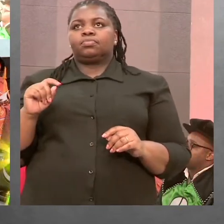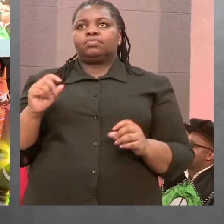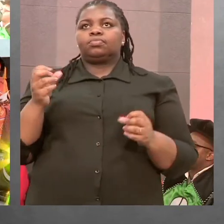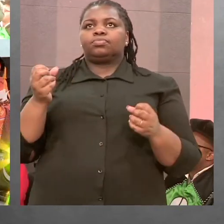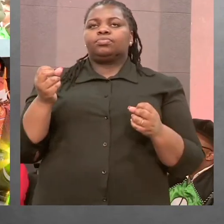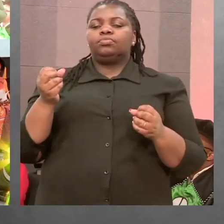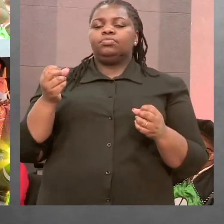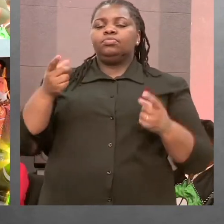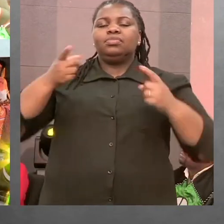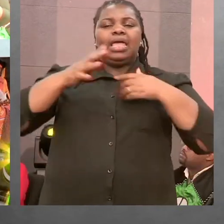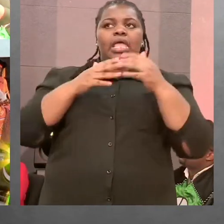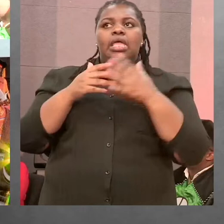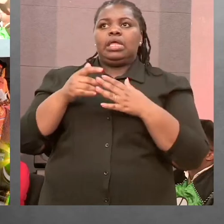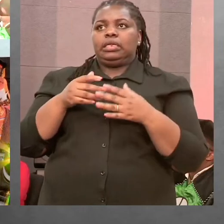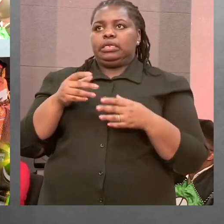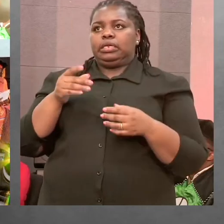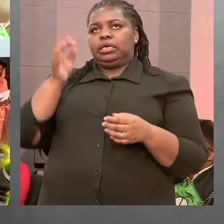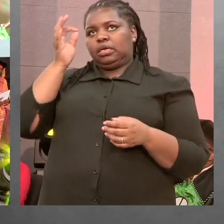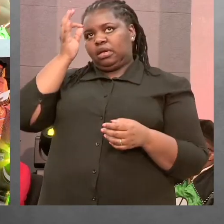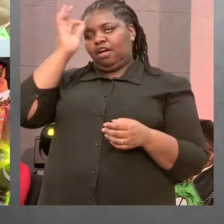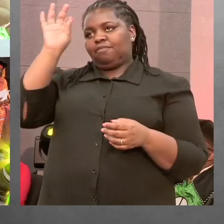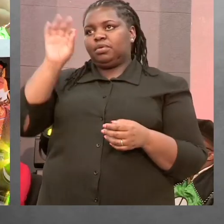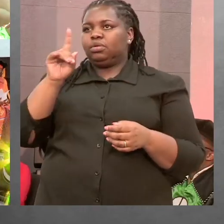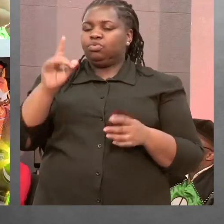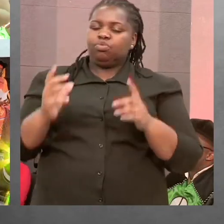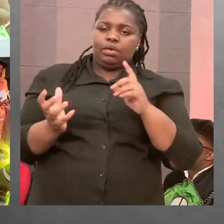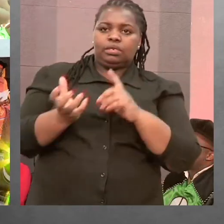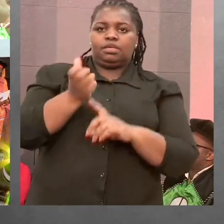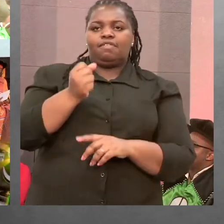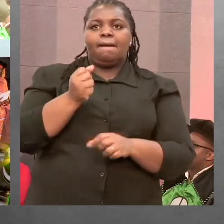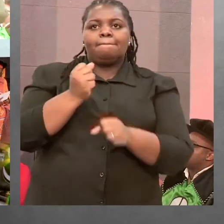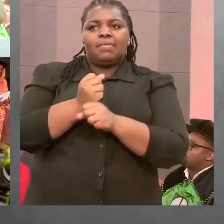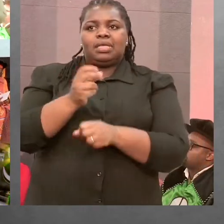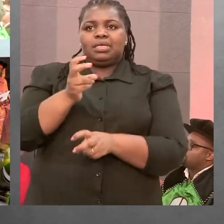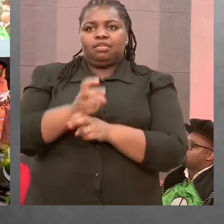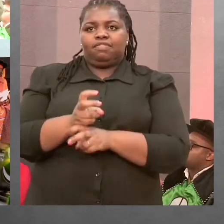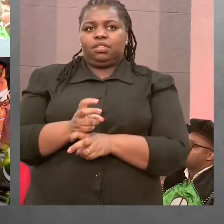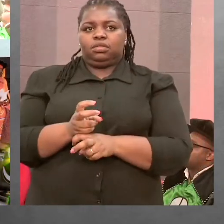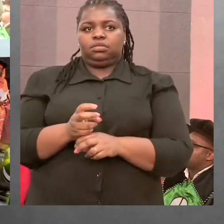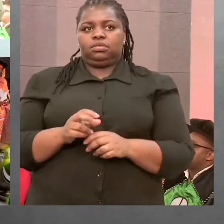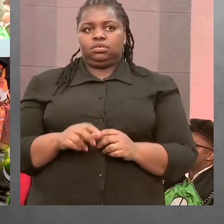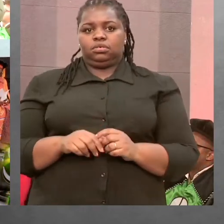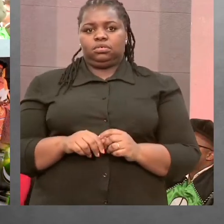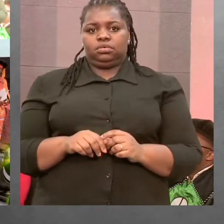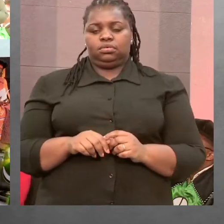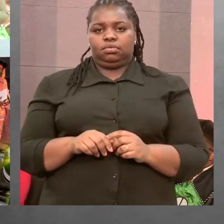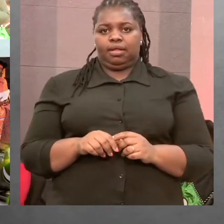of government in achieving the targets that it sets for itself.